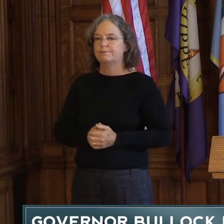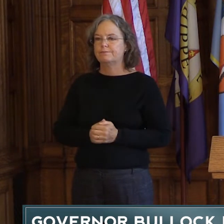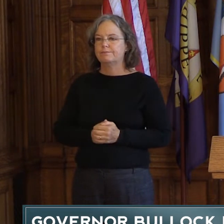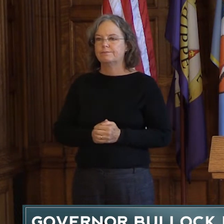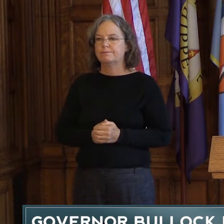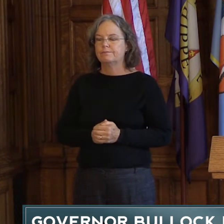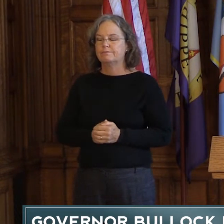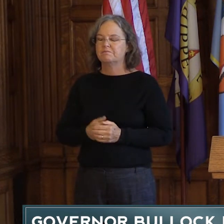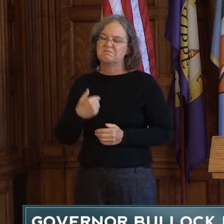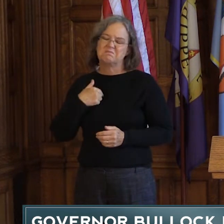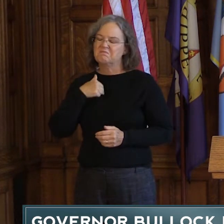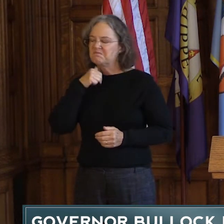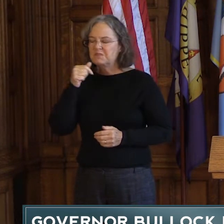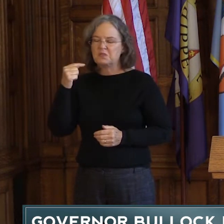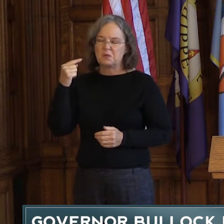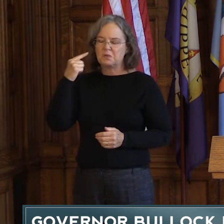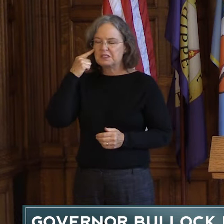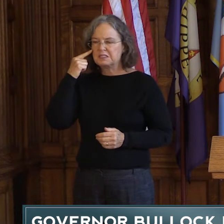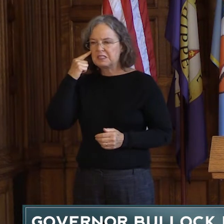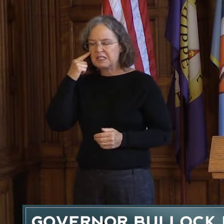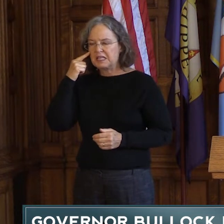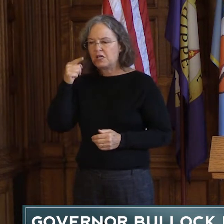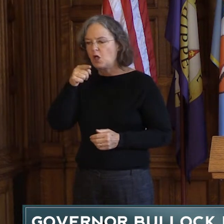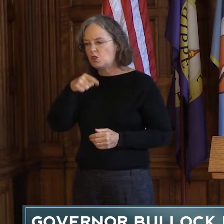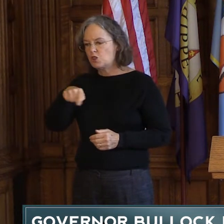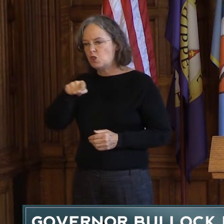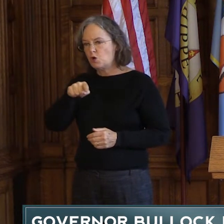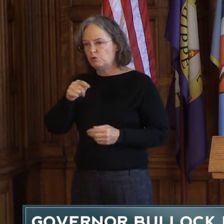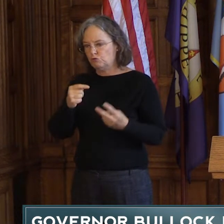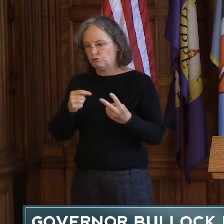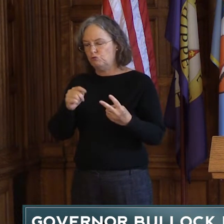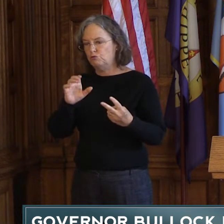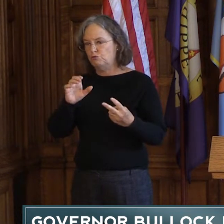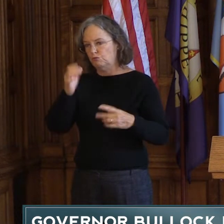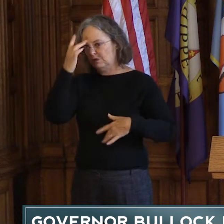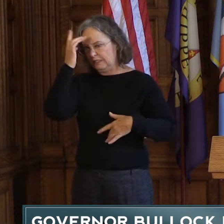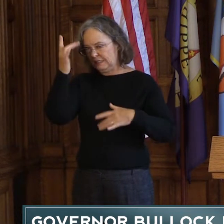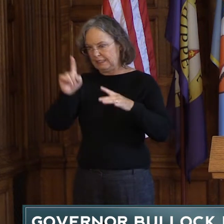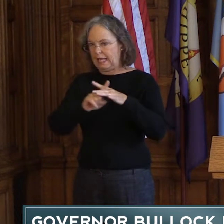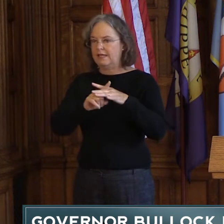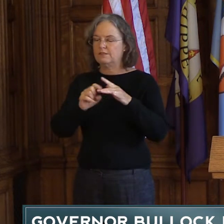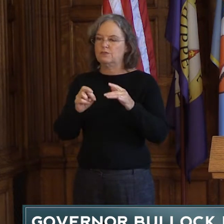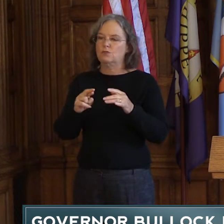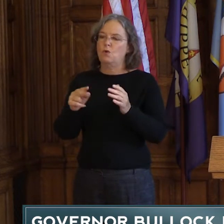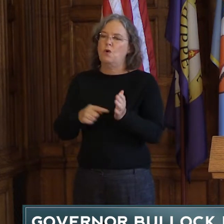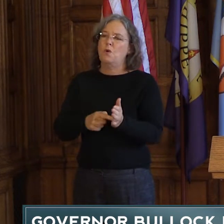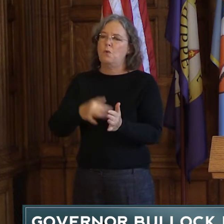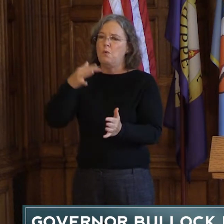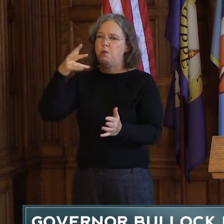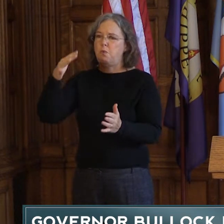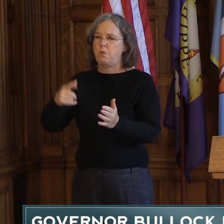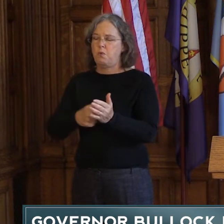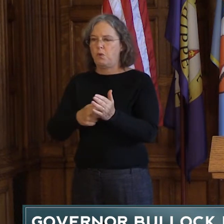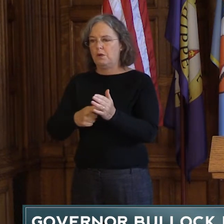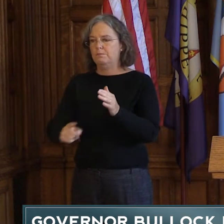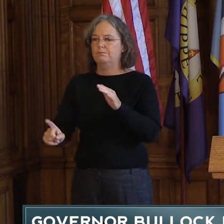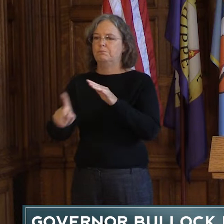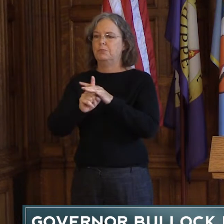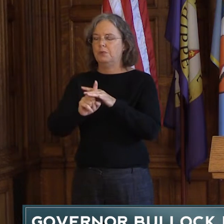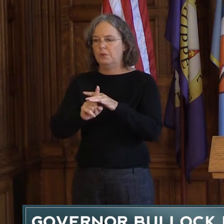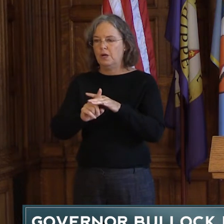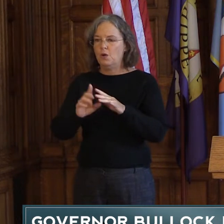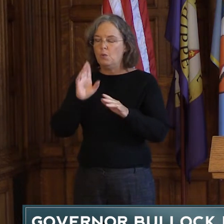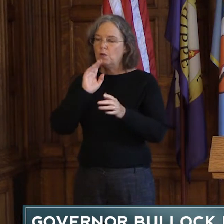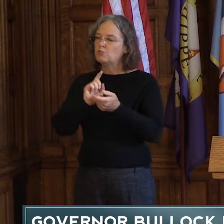I don't anticipate those cases or the occasional cases to change the plans to open up